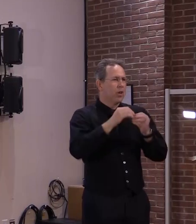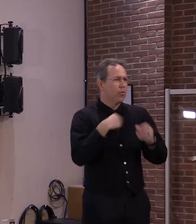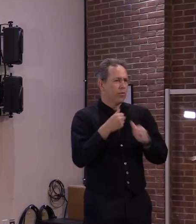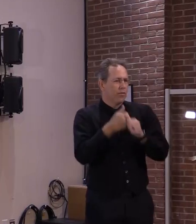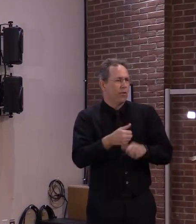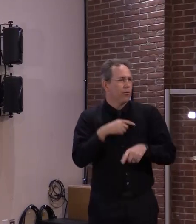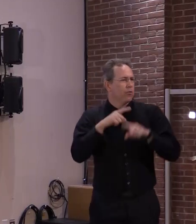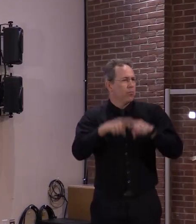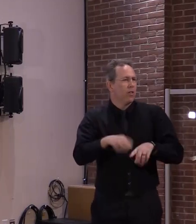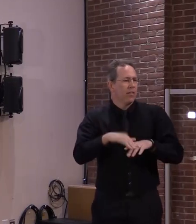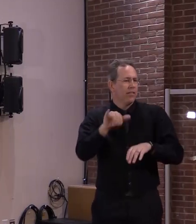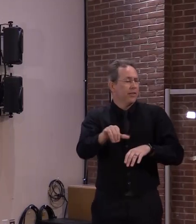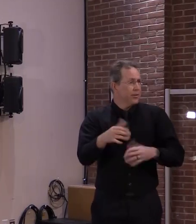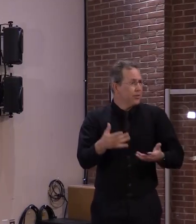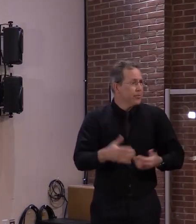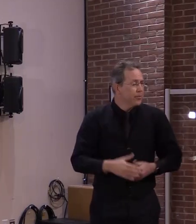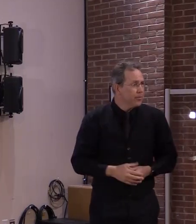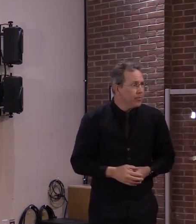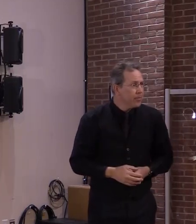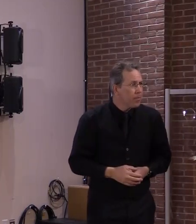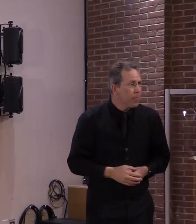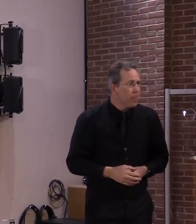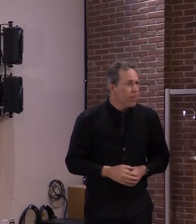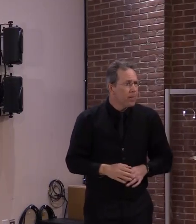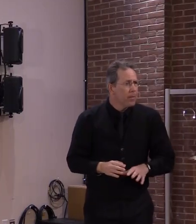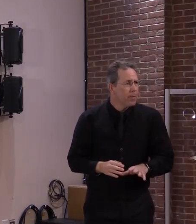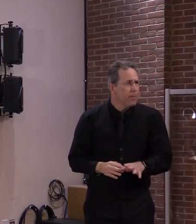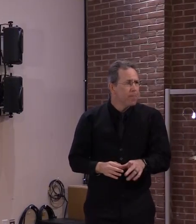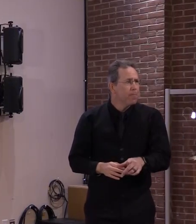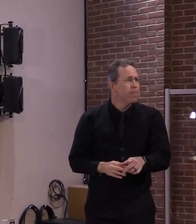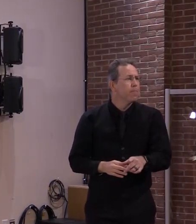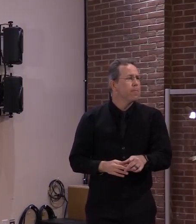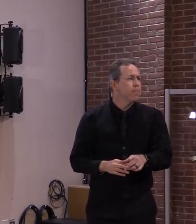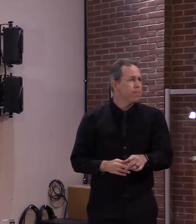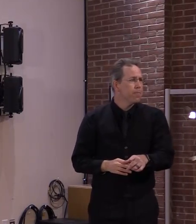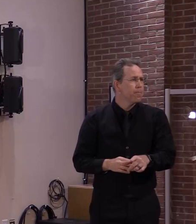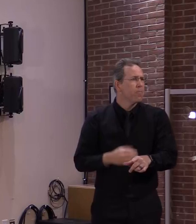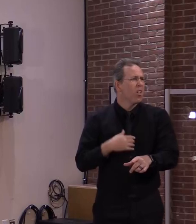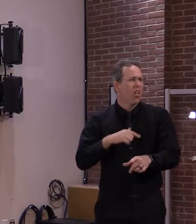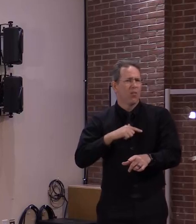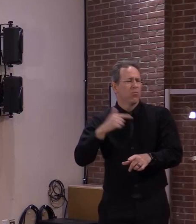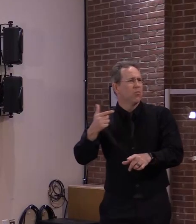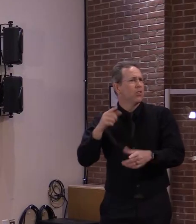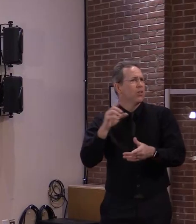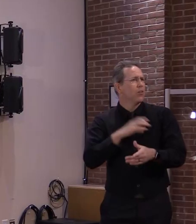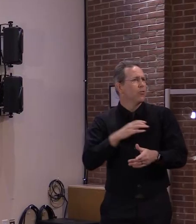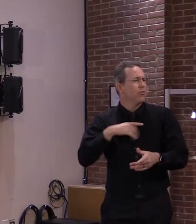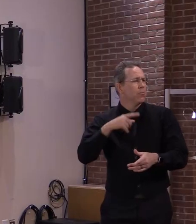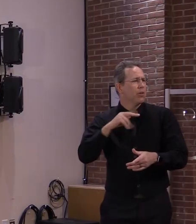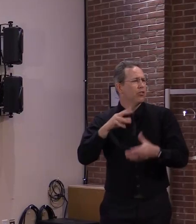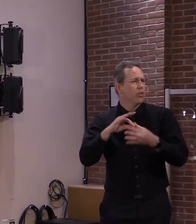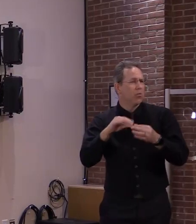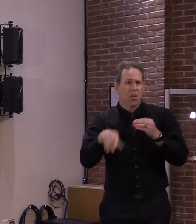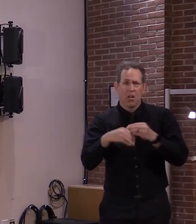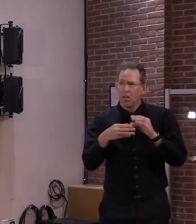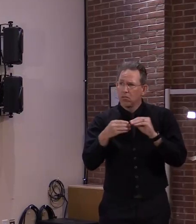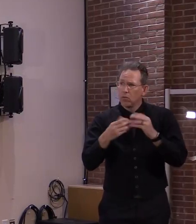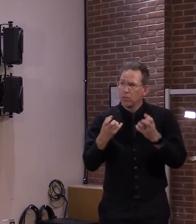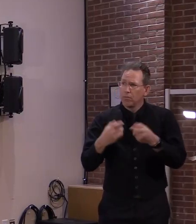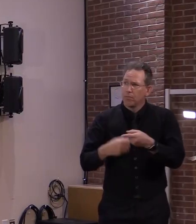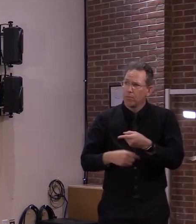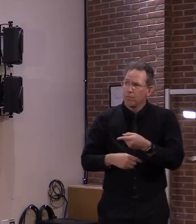Commissioner, so can I take your answer to, I was gonna let Commissioner Pichak add his part since you invited